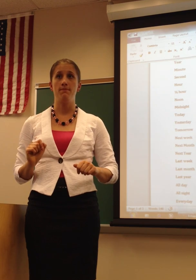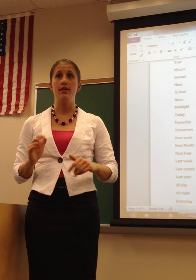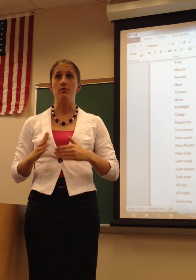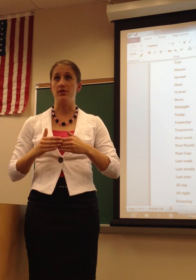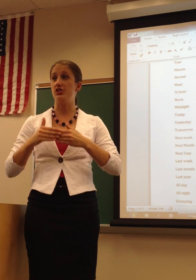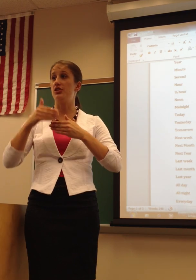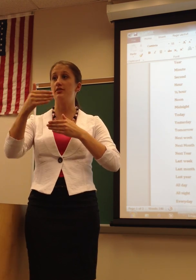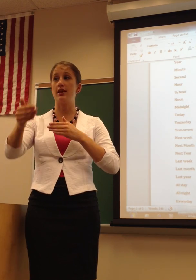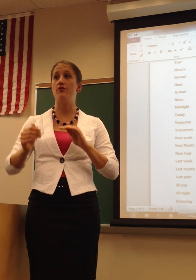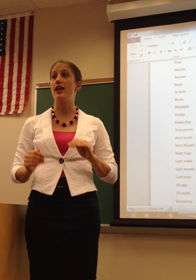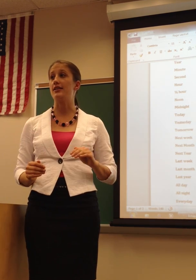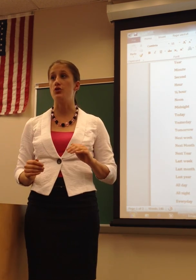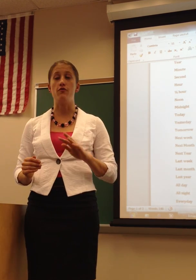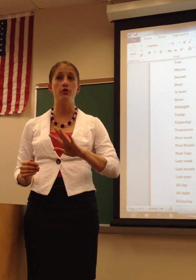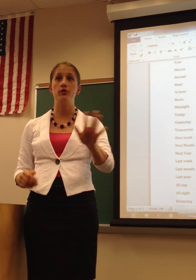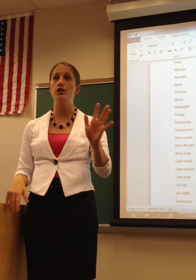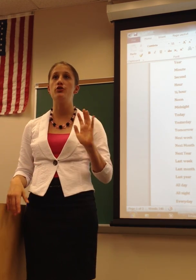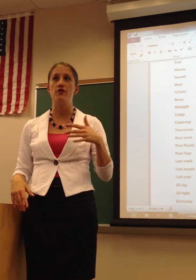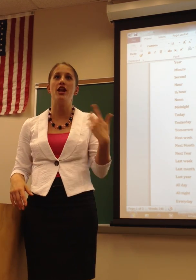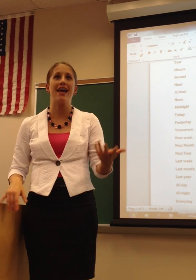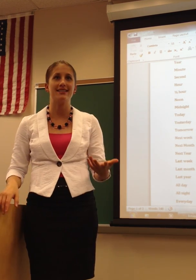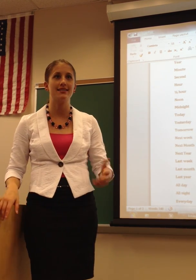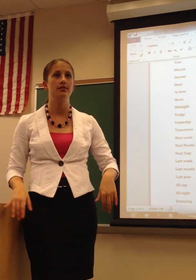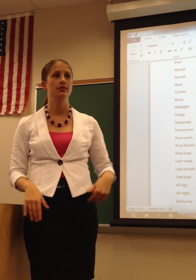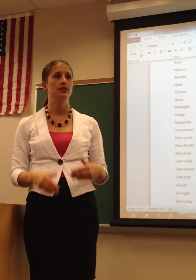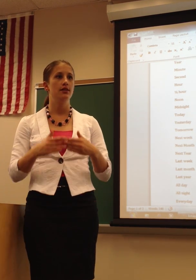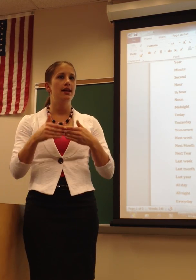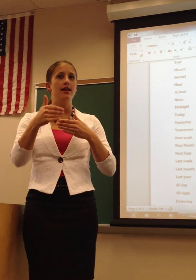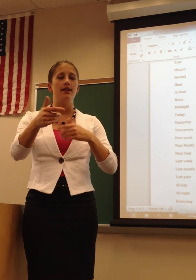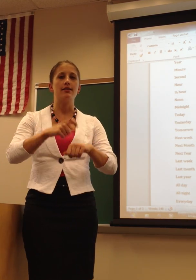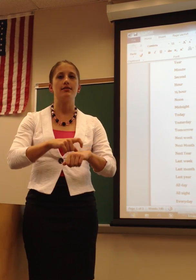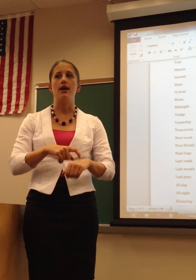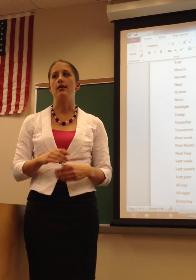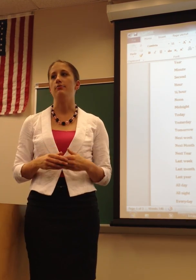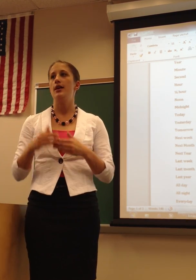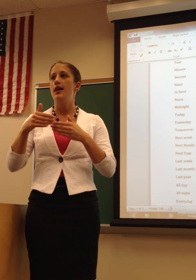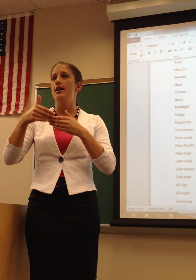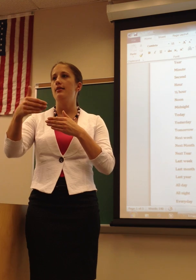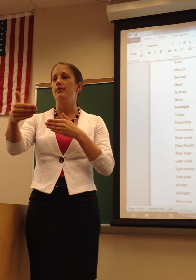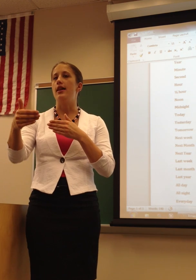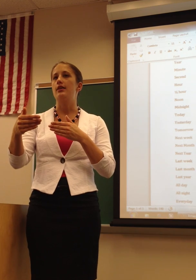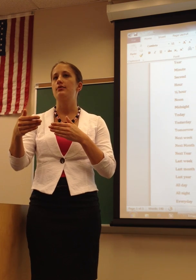So remember, this is just a sign for next. So you feel free to use it for next. Next time. Next.